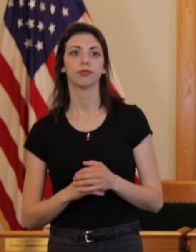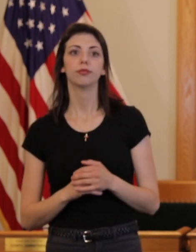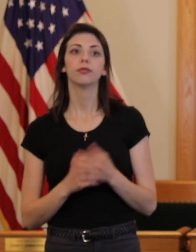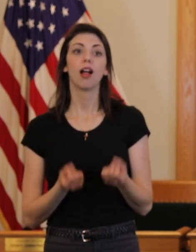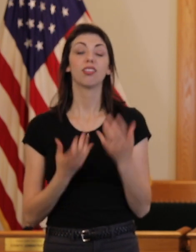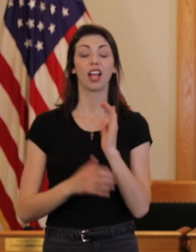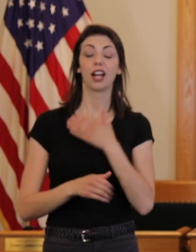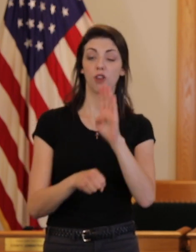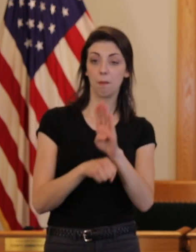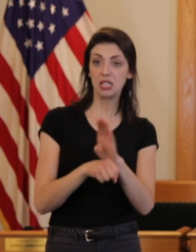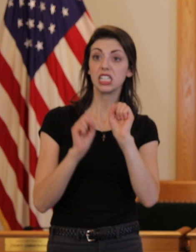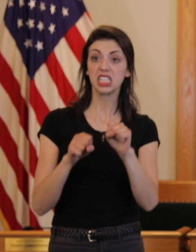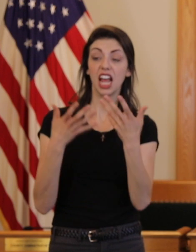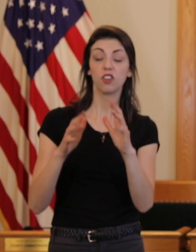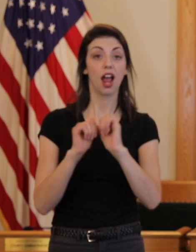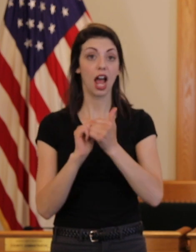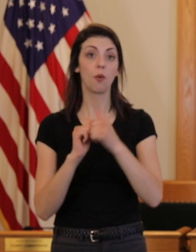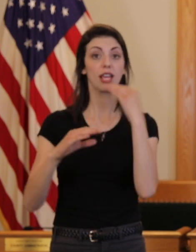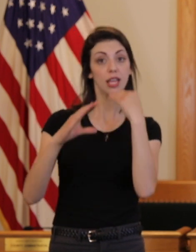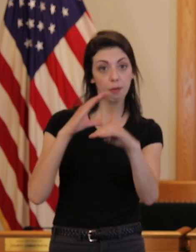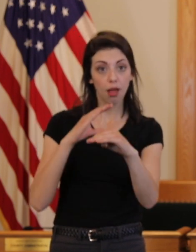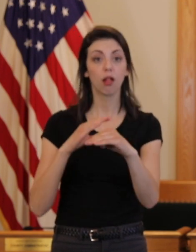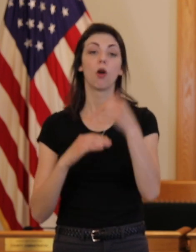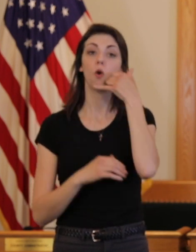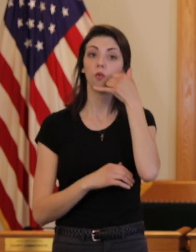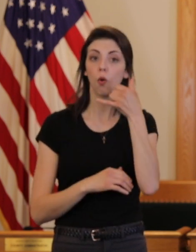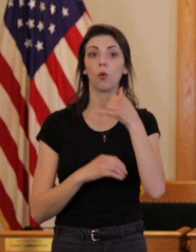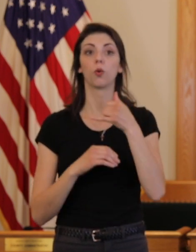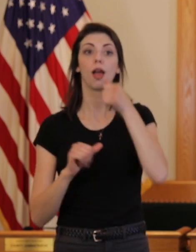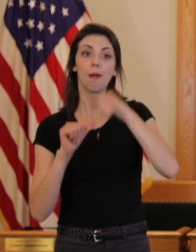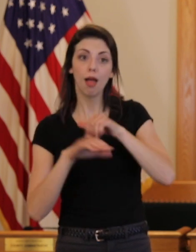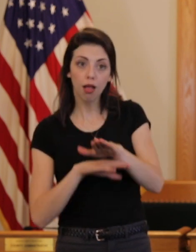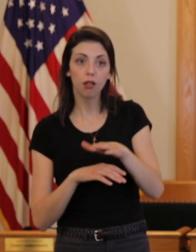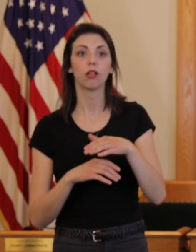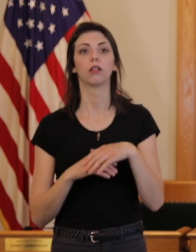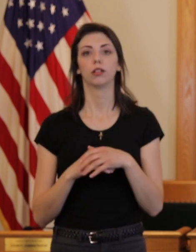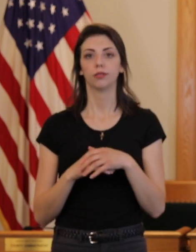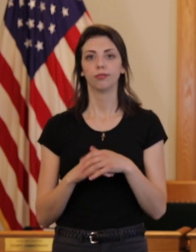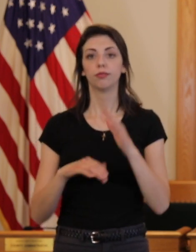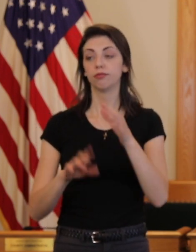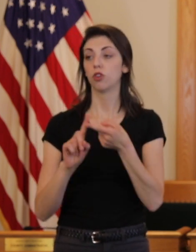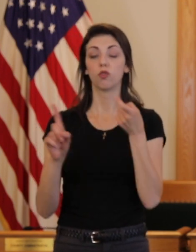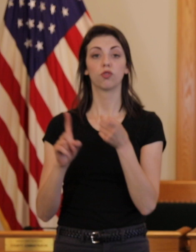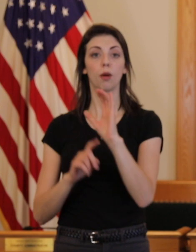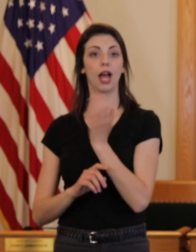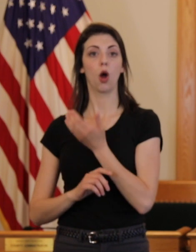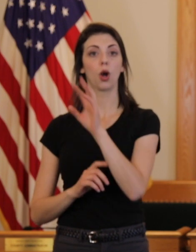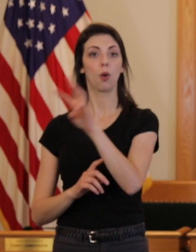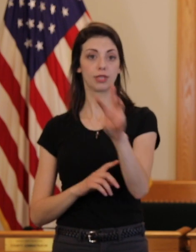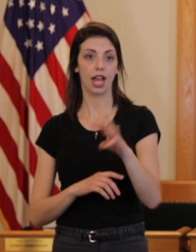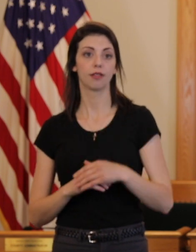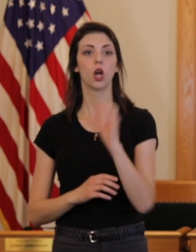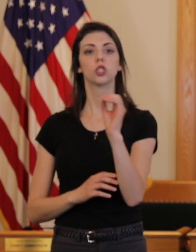our business can be accomplished through email, by phone, mail, and transactions on the county website. Visit the county website